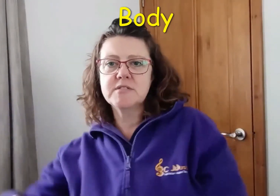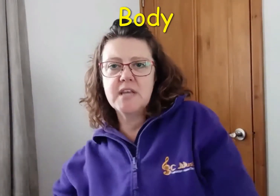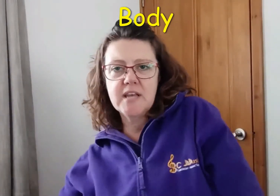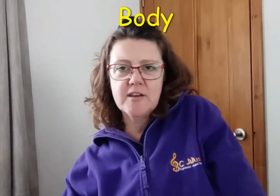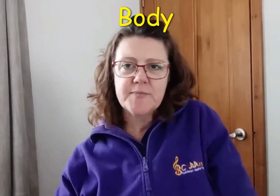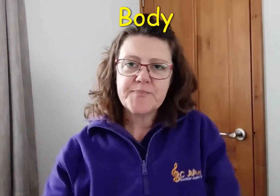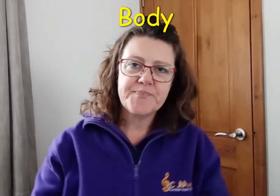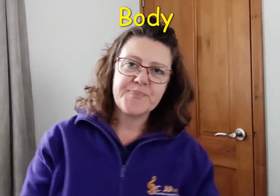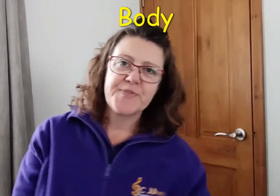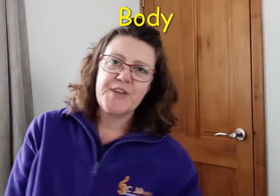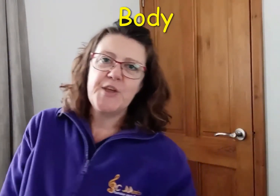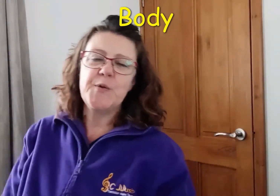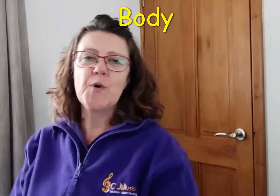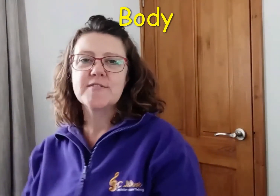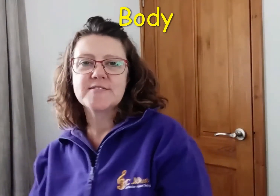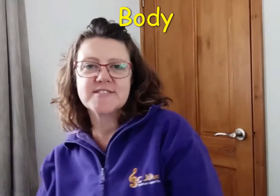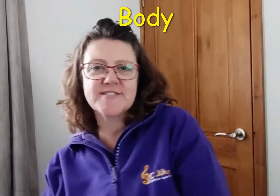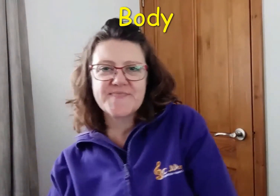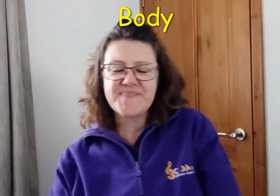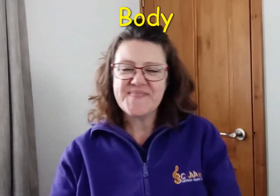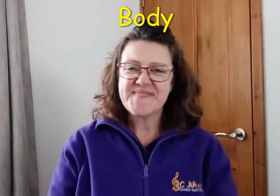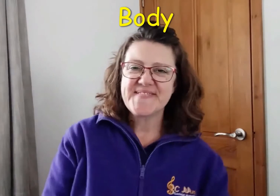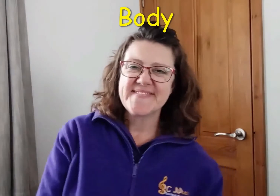music that you want. Show me